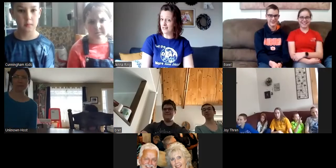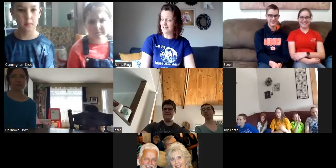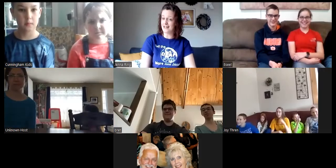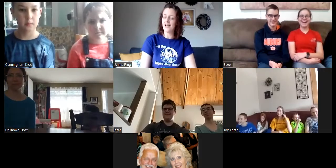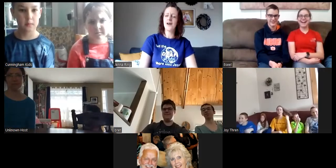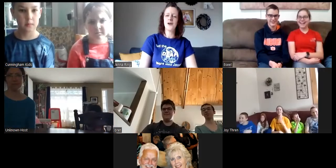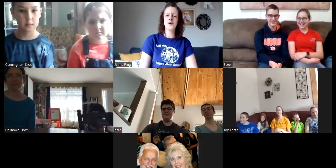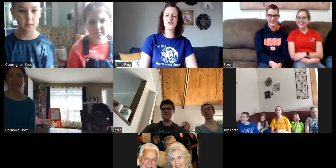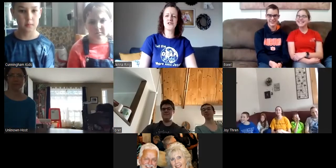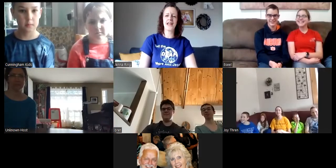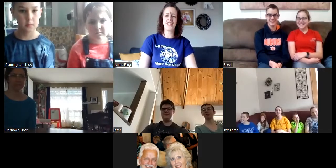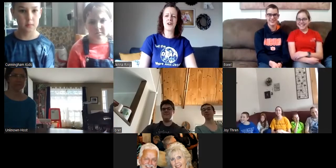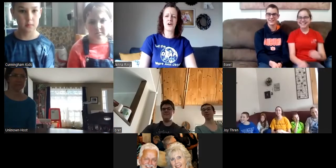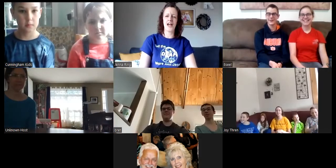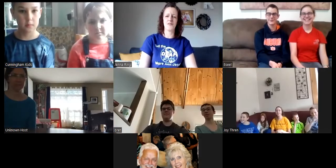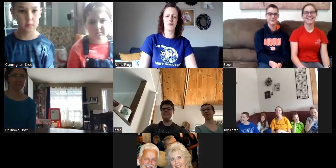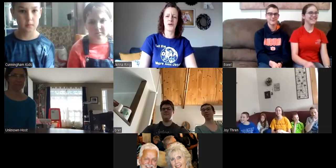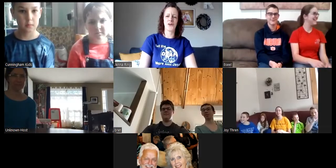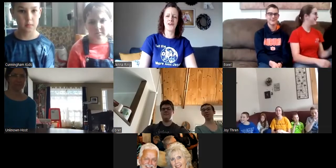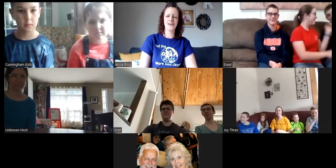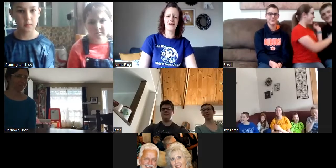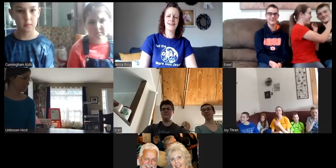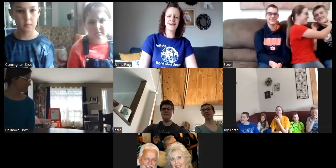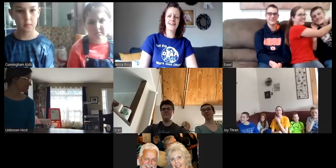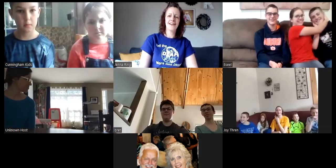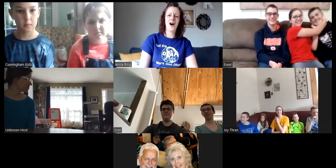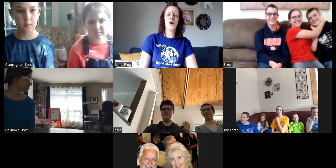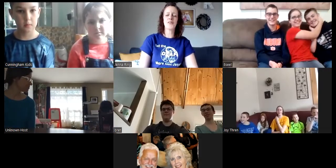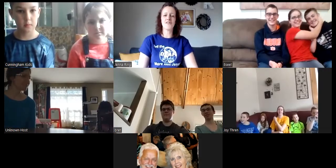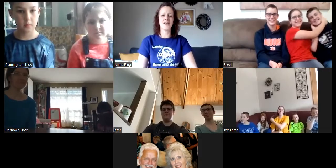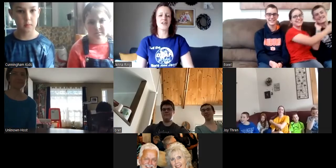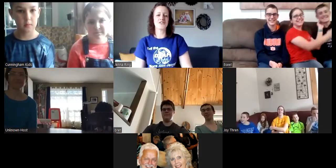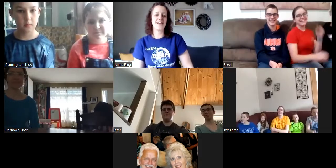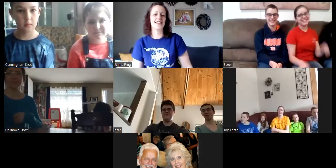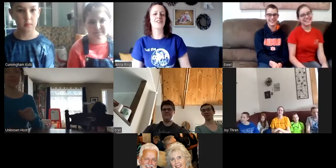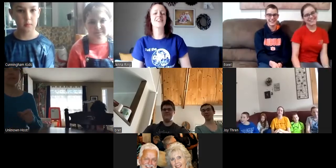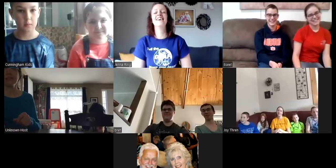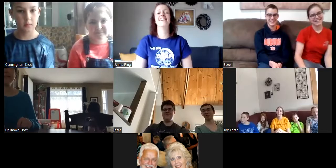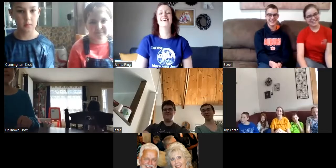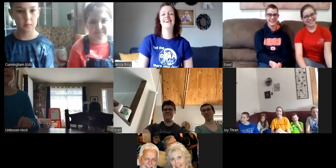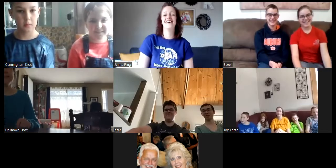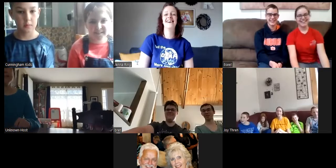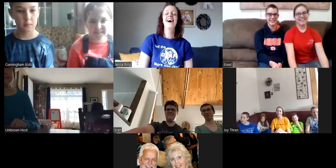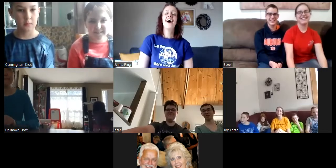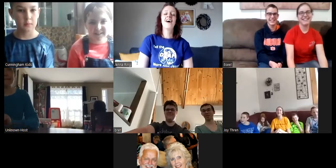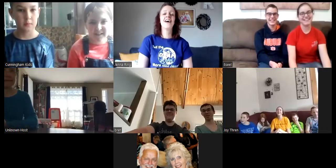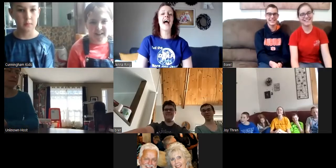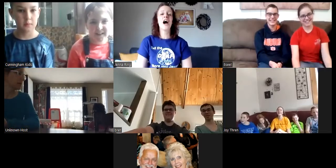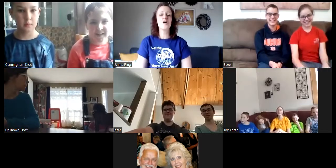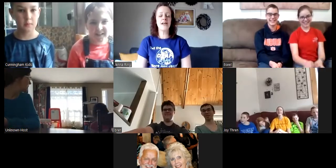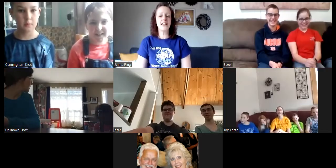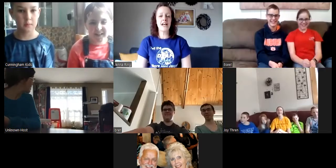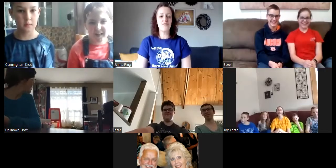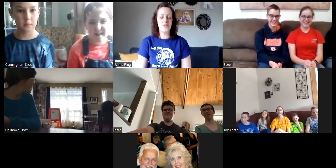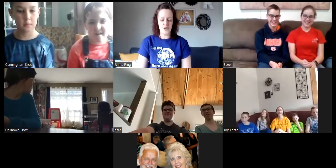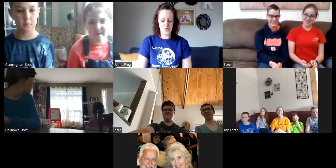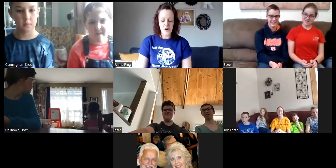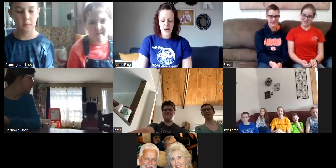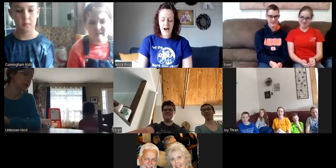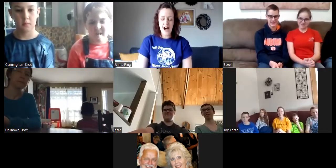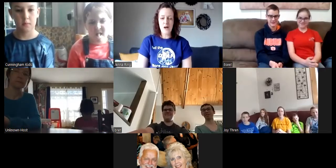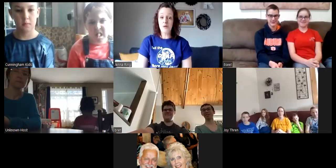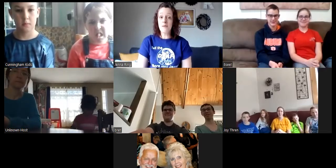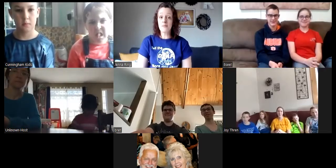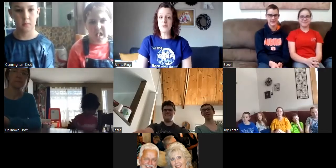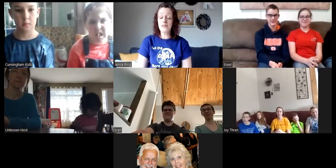didn't practice it. Who's shaking her head for her? Oh, that figures, Tanner. All right, how many of